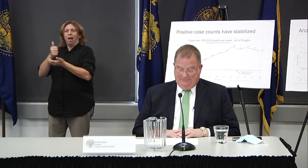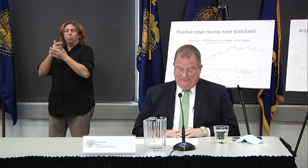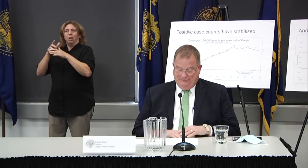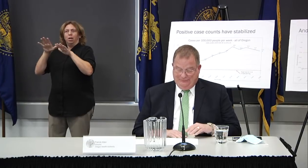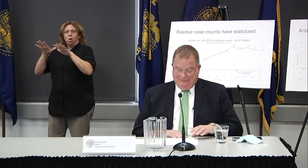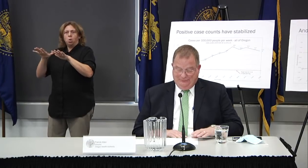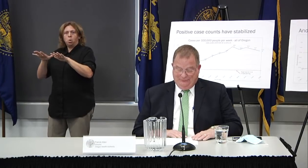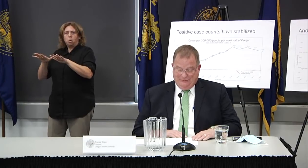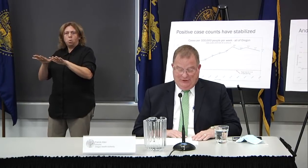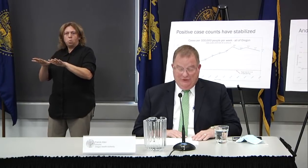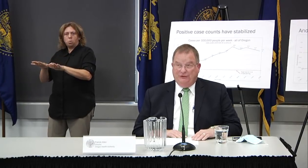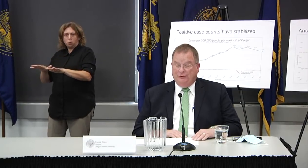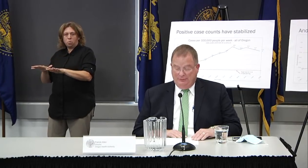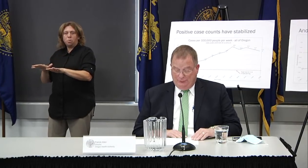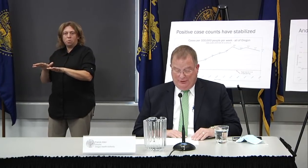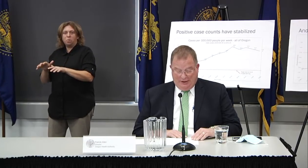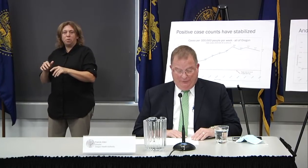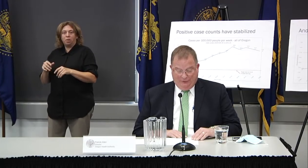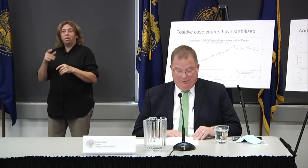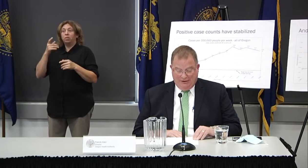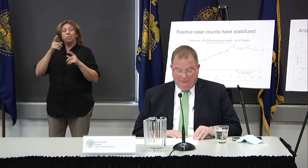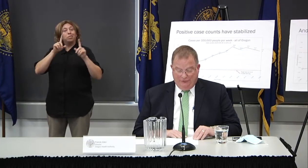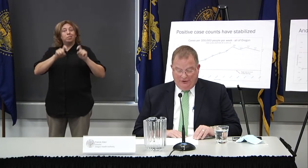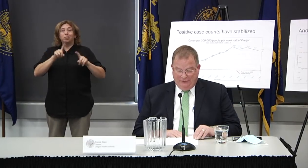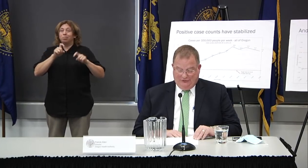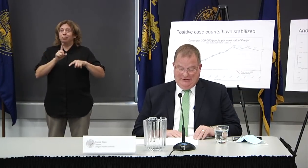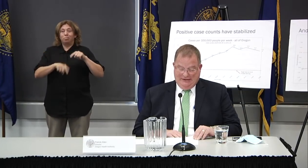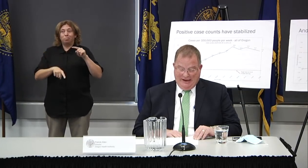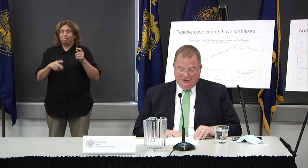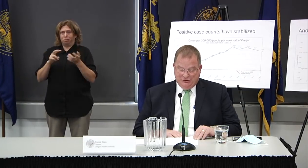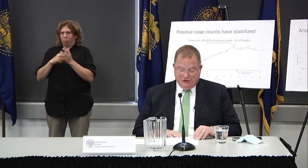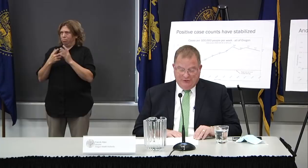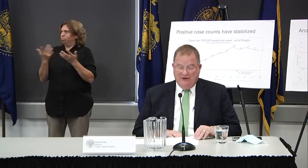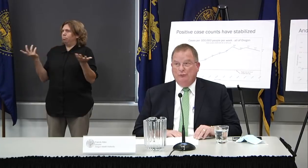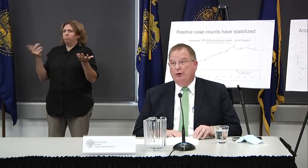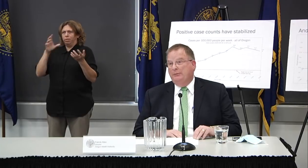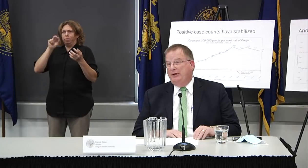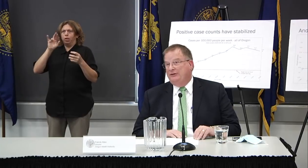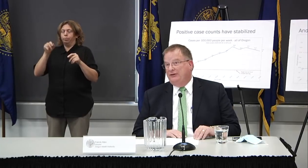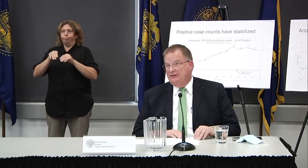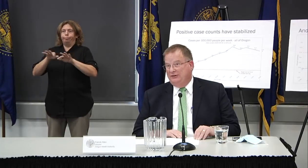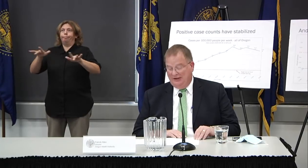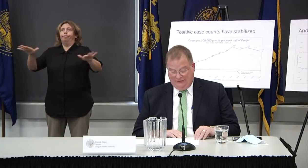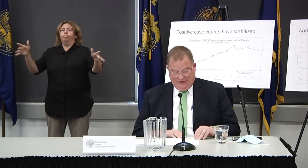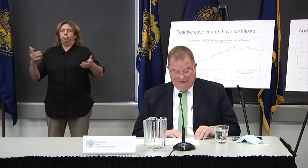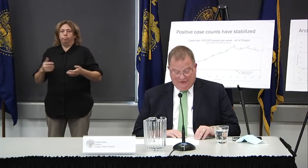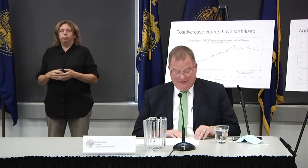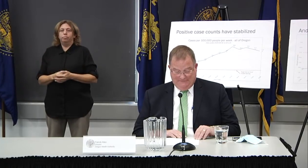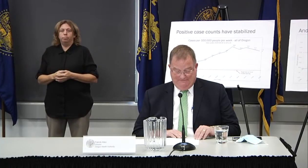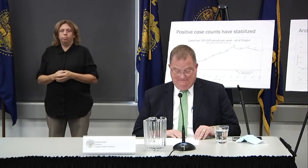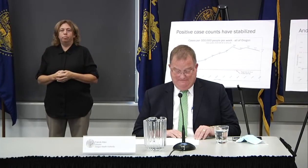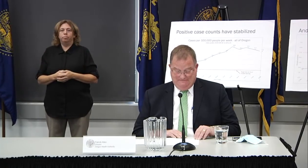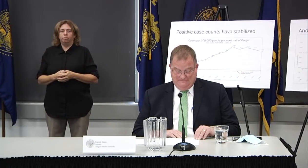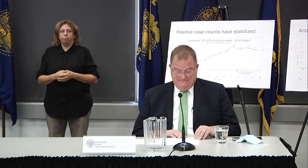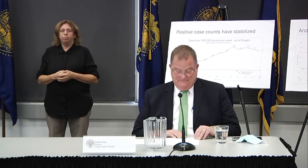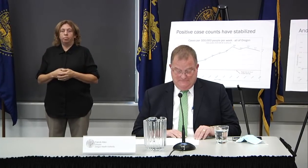at bay. This agreement will help speed up results and ensure we have more capacity to test as